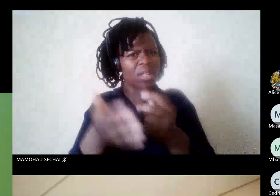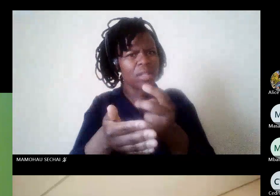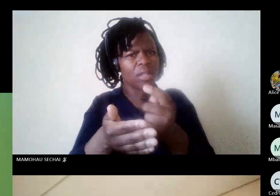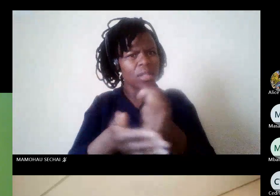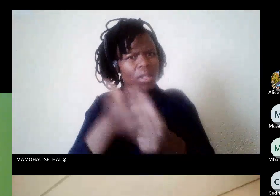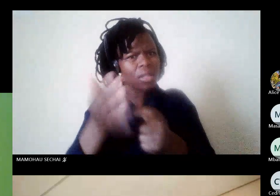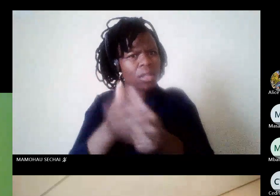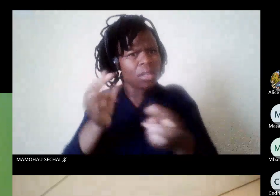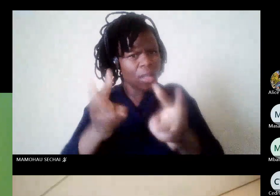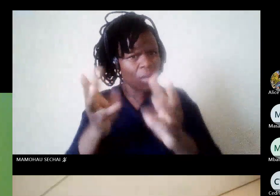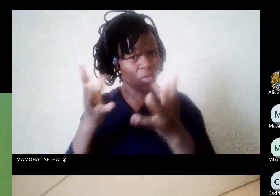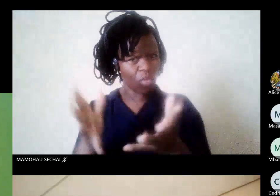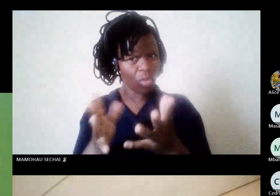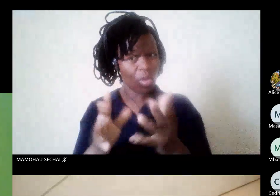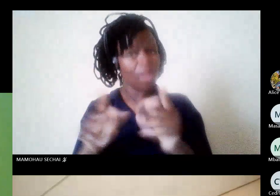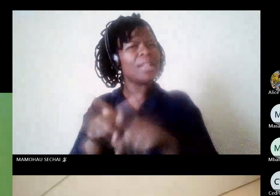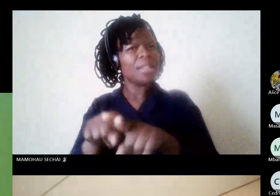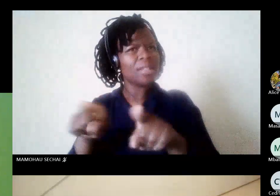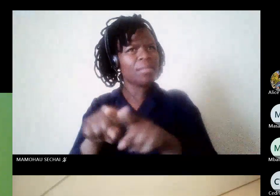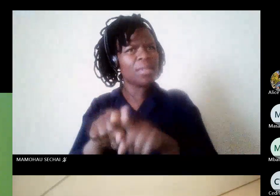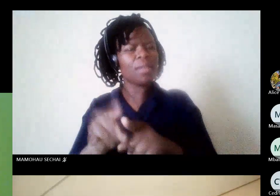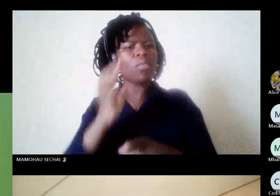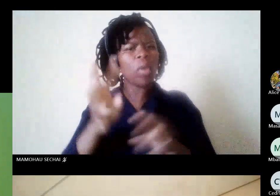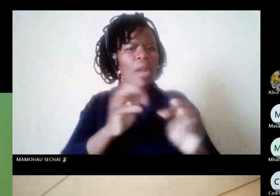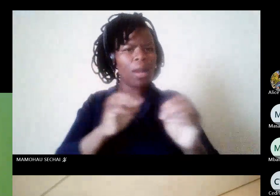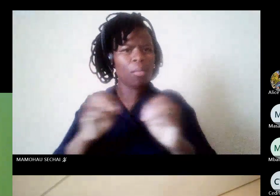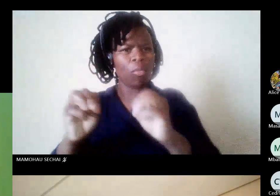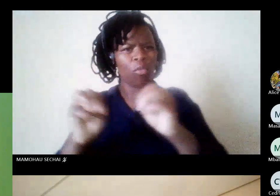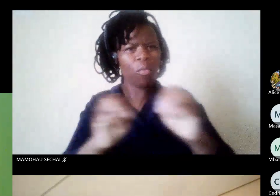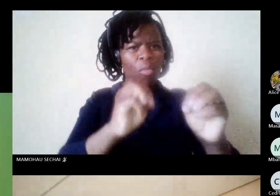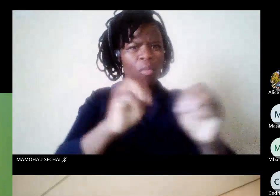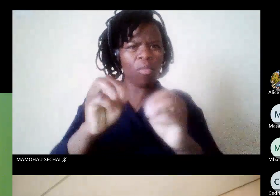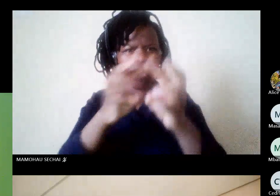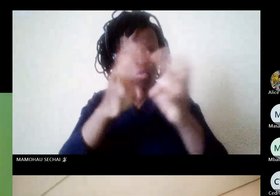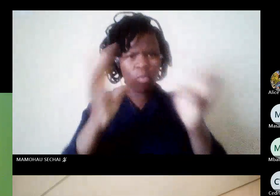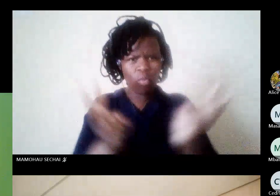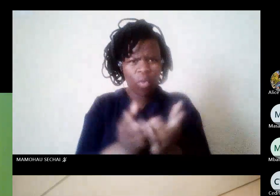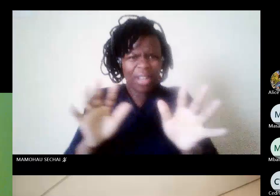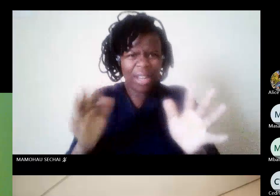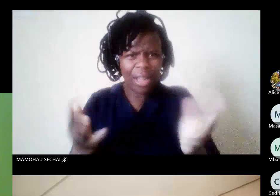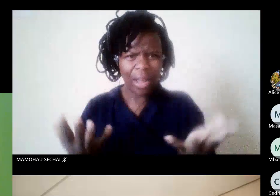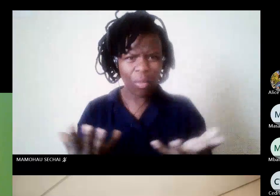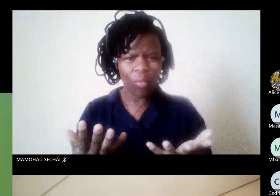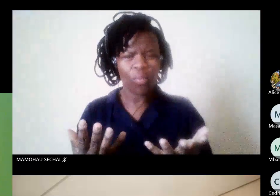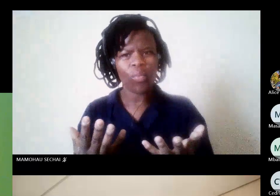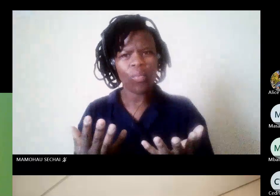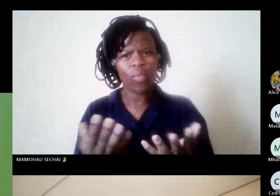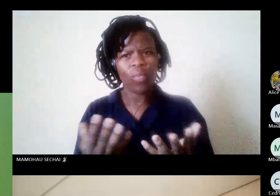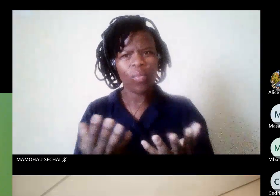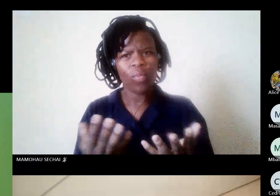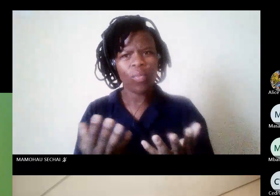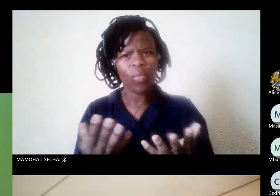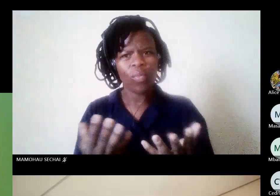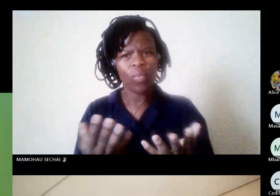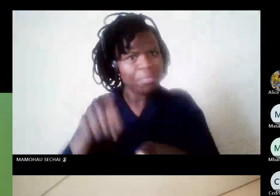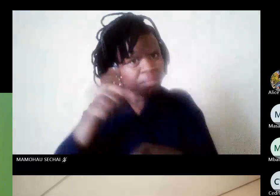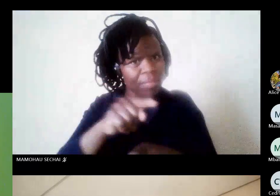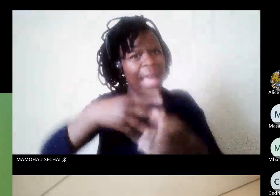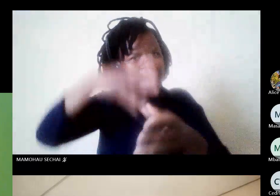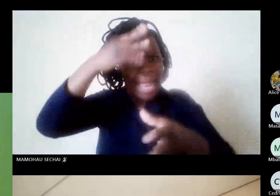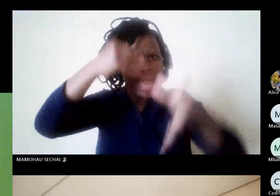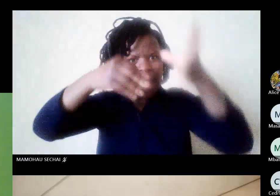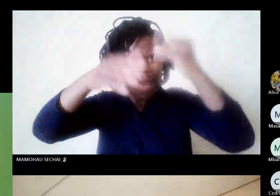how will I even move around the world? So you can see in that instance, the learning Braille, which is important. Braille